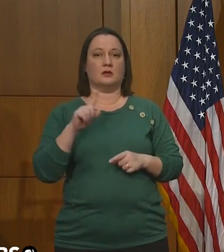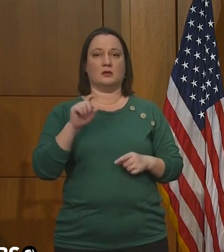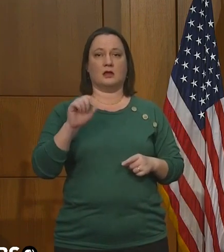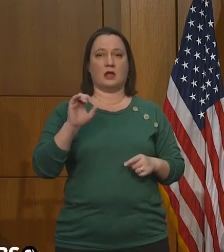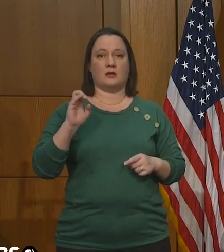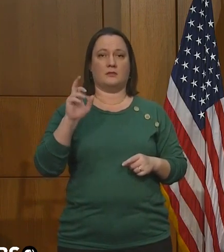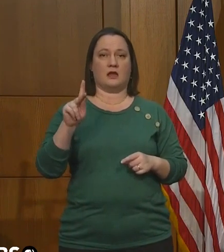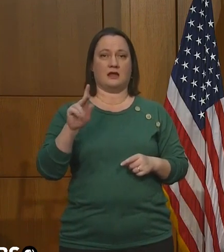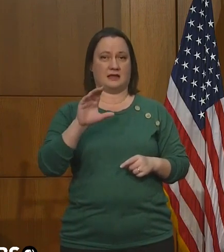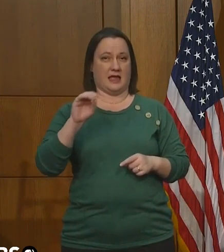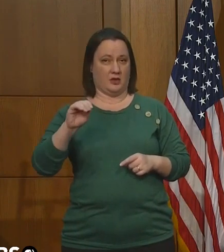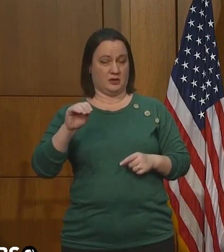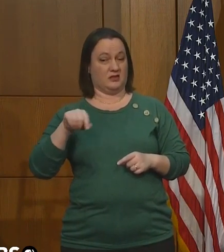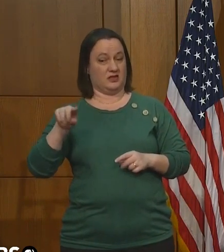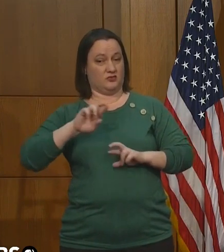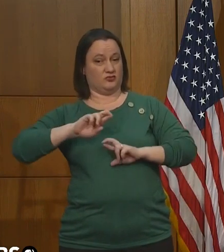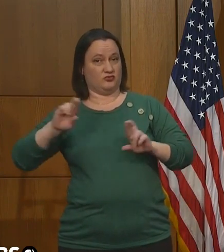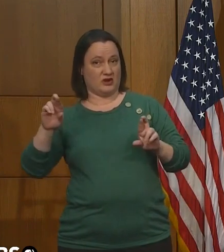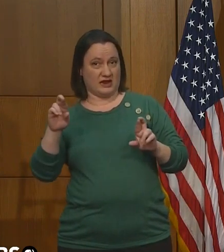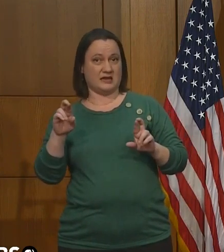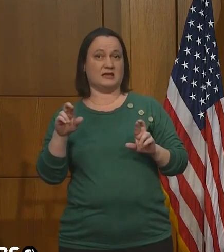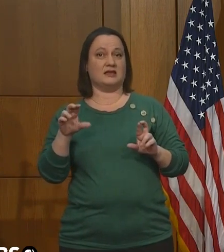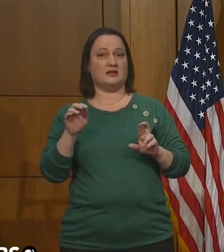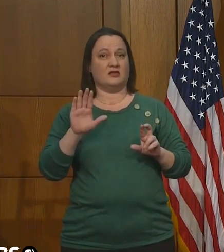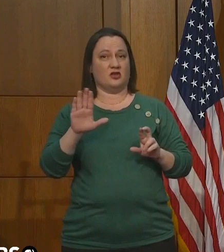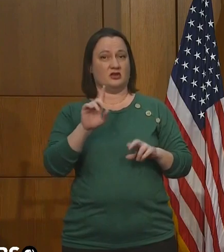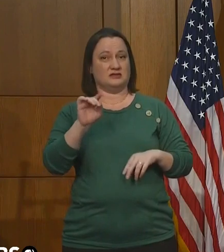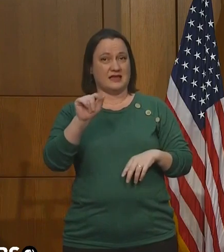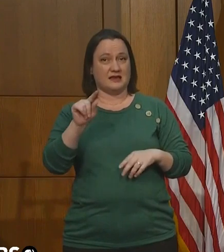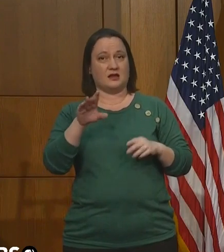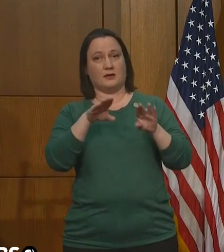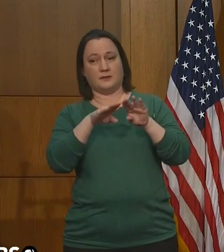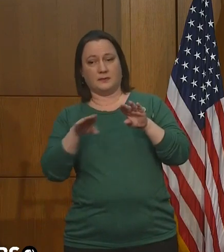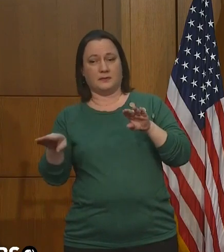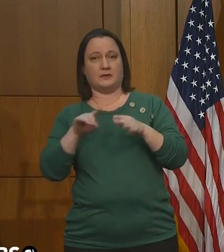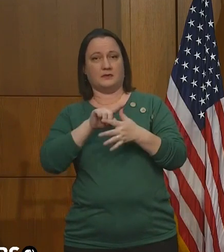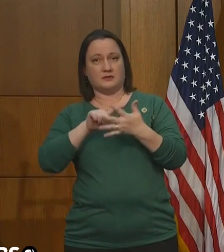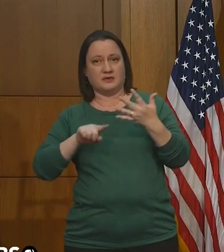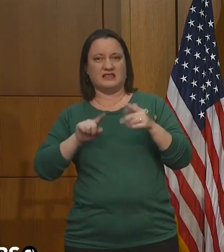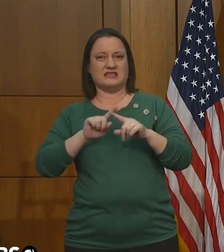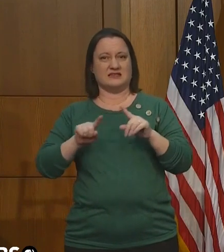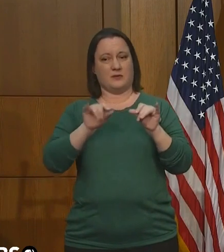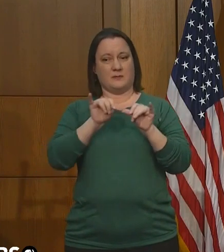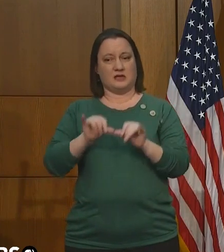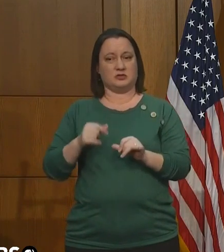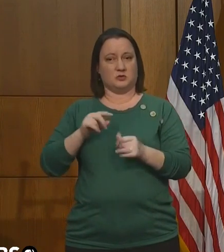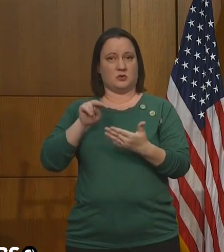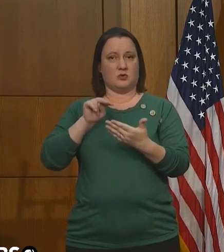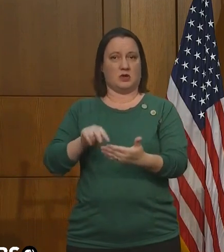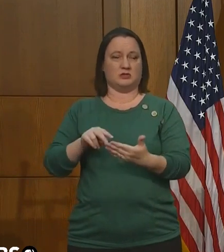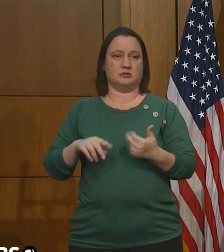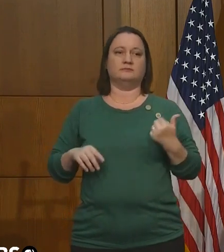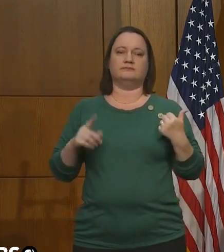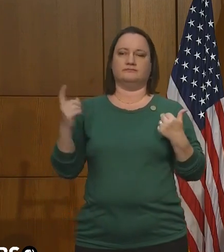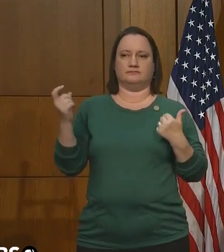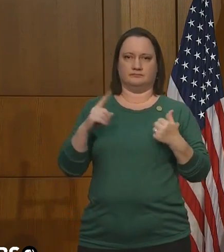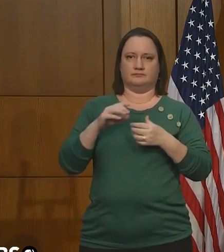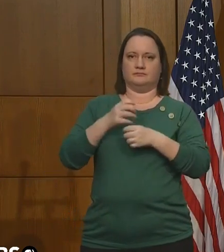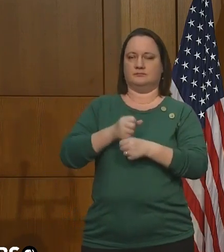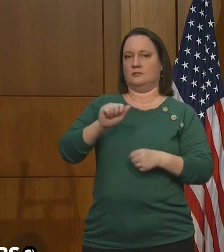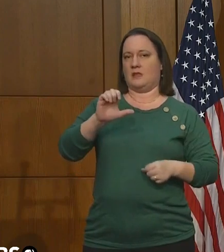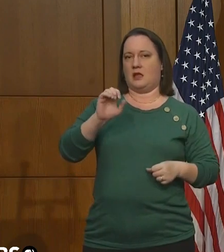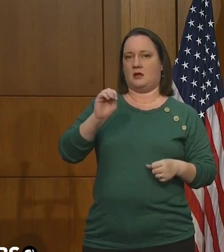positivity trending downward, hospitalizations trending downward, and the other metrics that you've been watching? The question is about Accomack